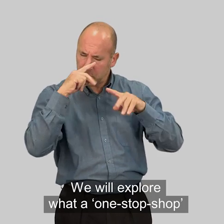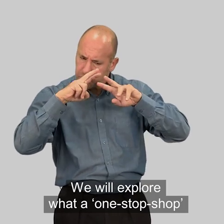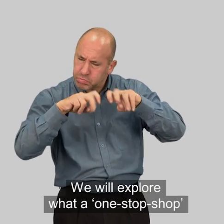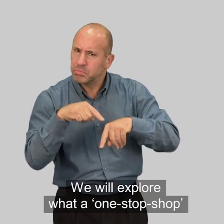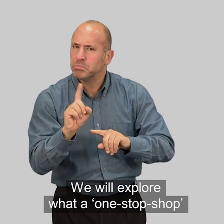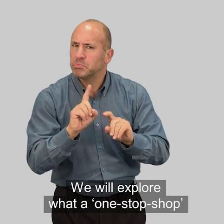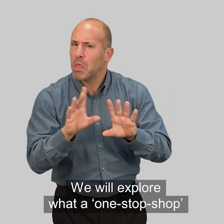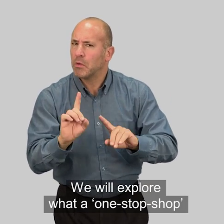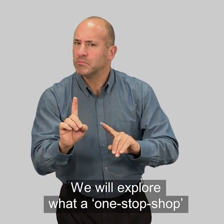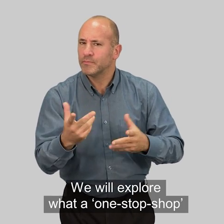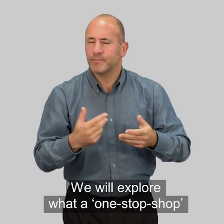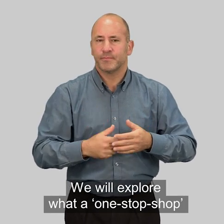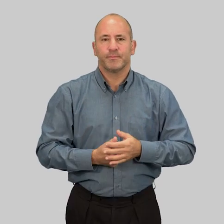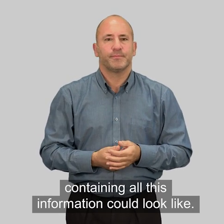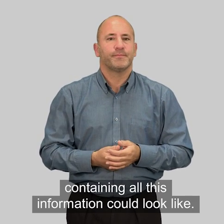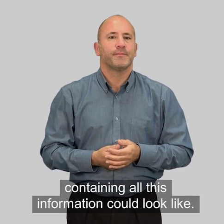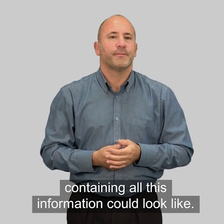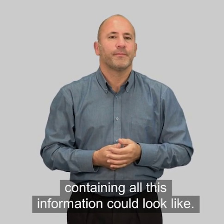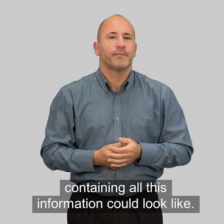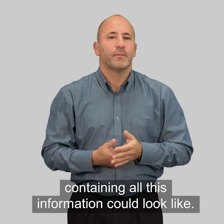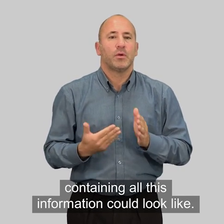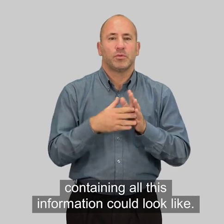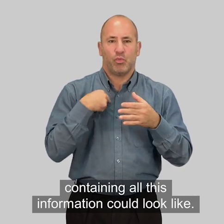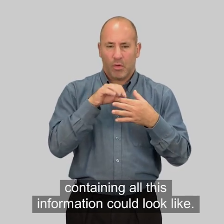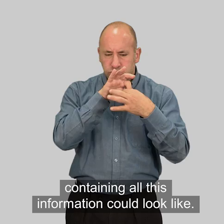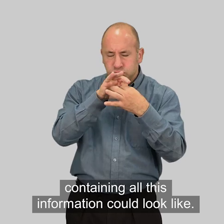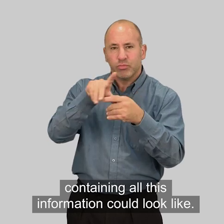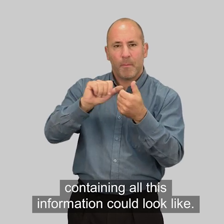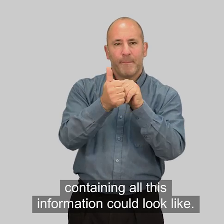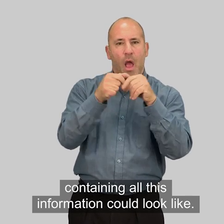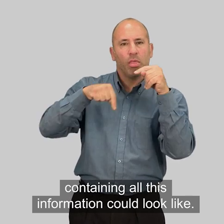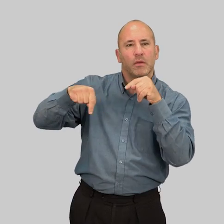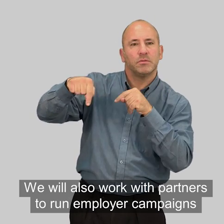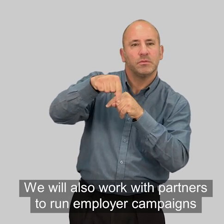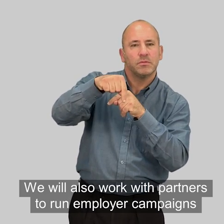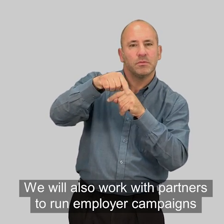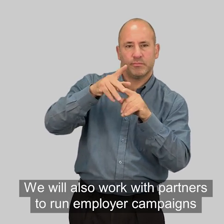We will explore what a one-stop shop containing all this information could look like.